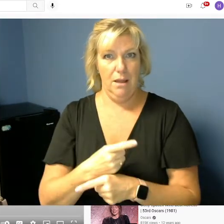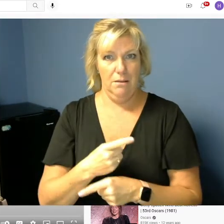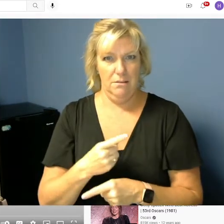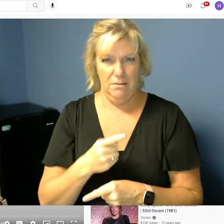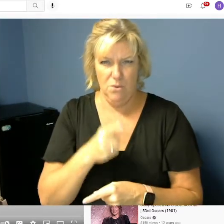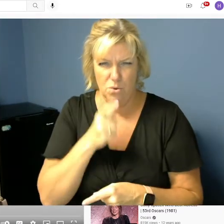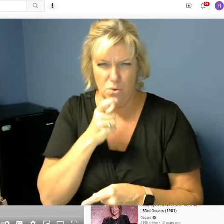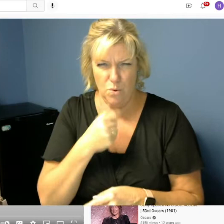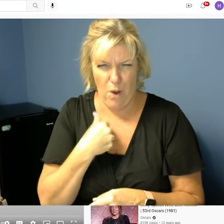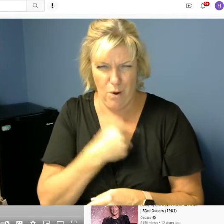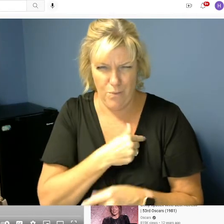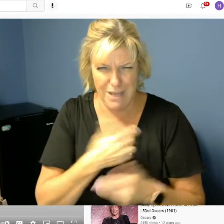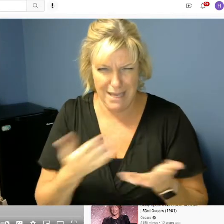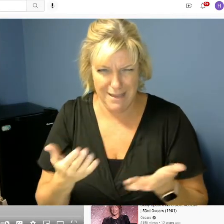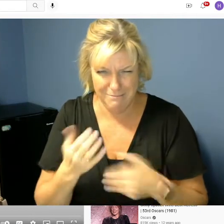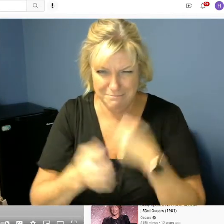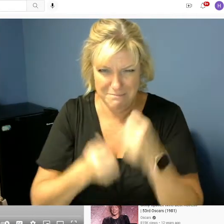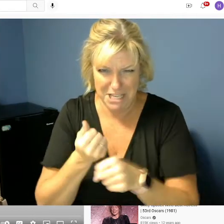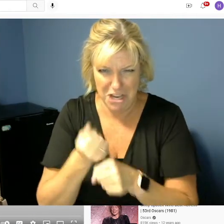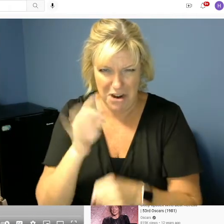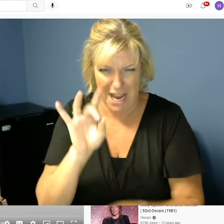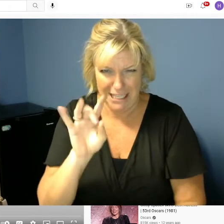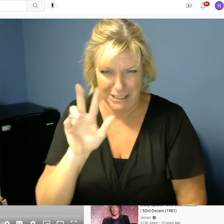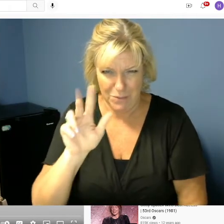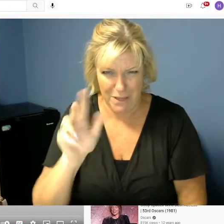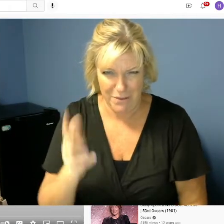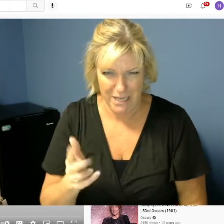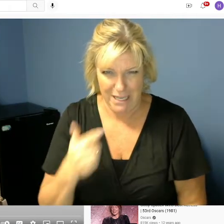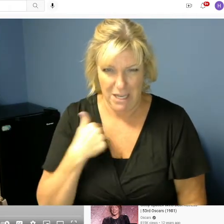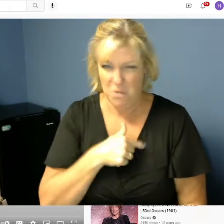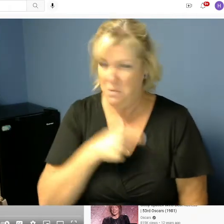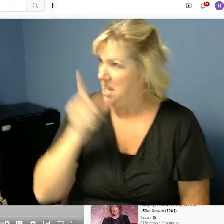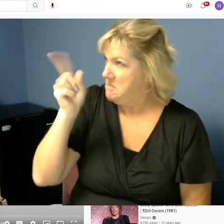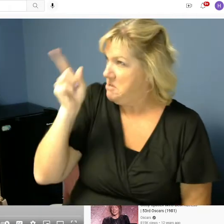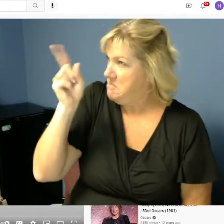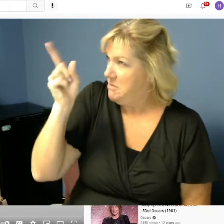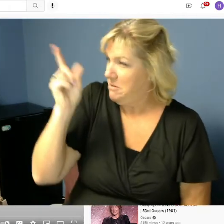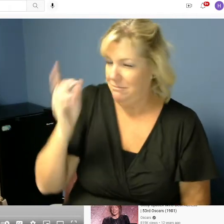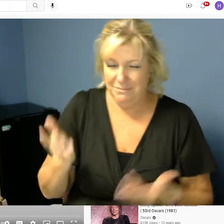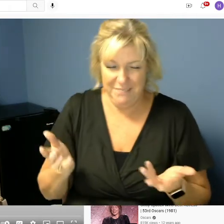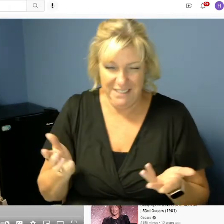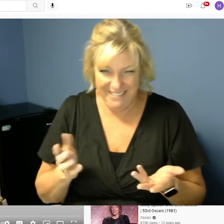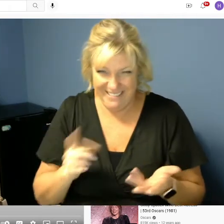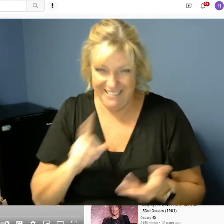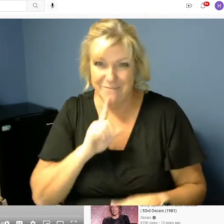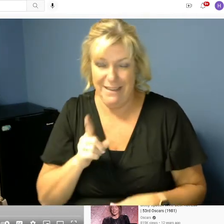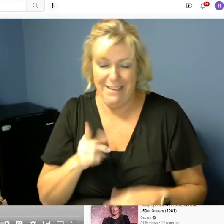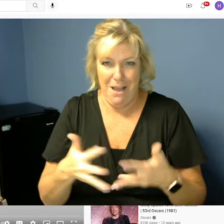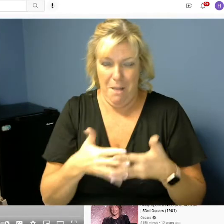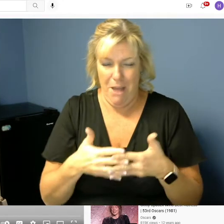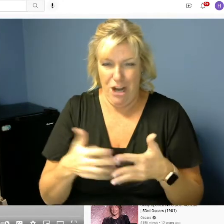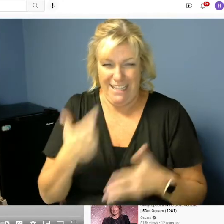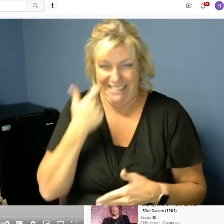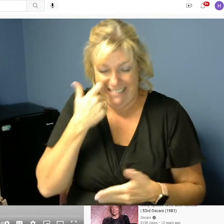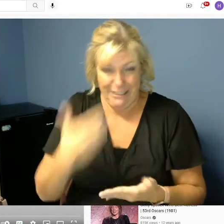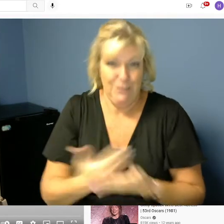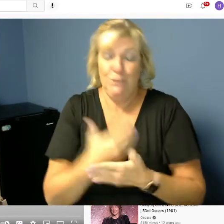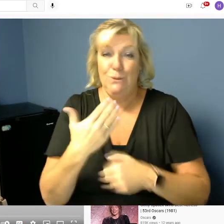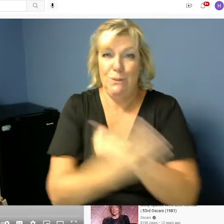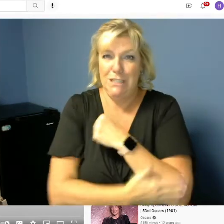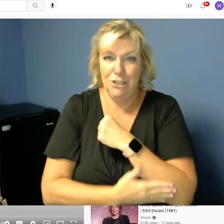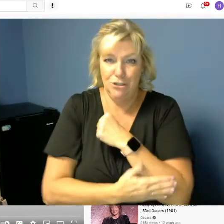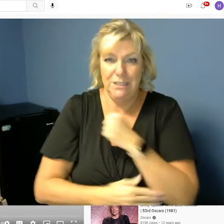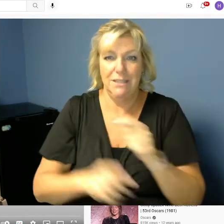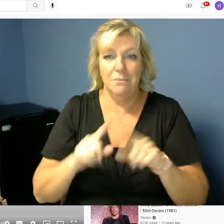in 1823 to tell Europe what to do? Well, who are we ever? But really, in 1823. But, right, it's just a